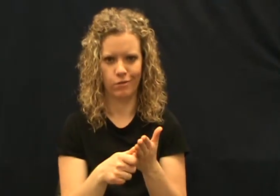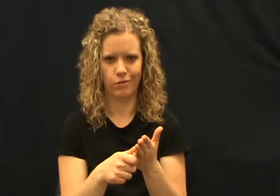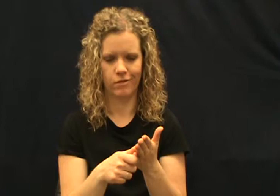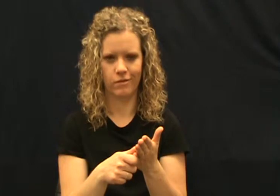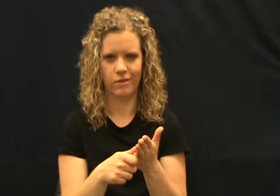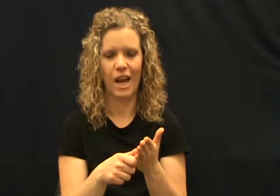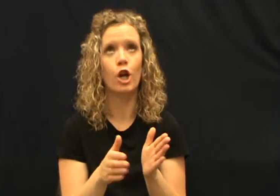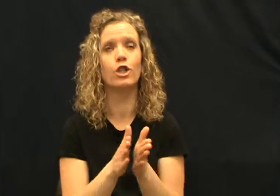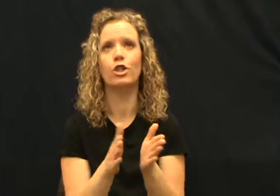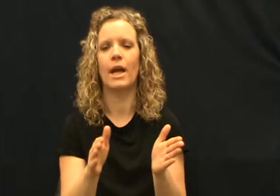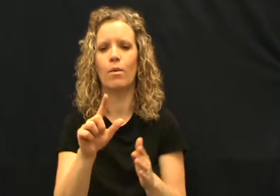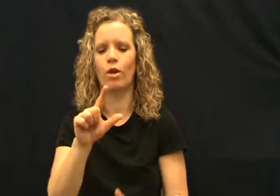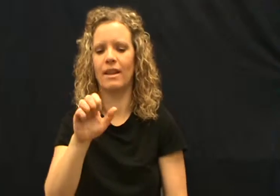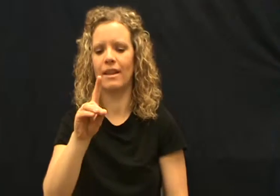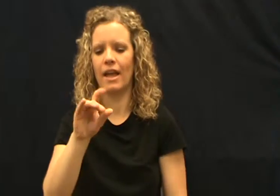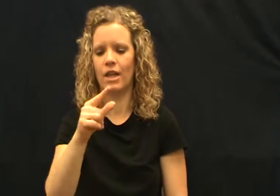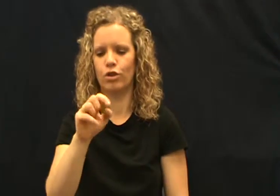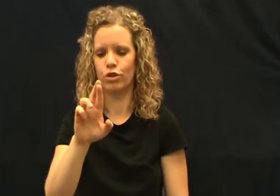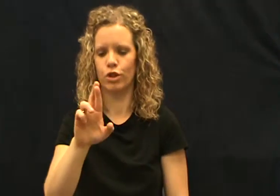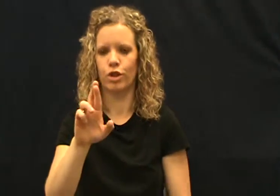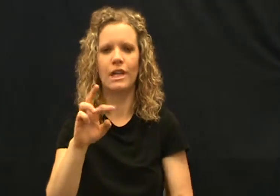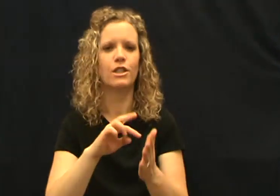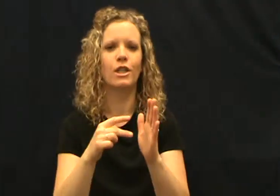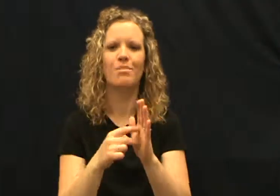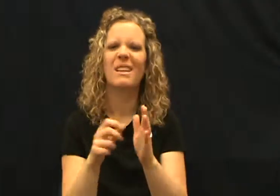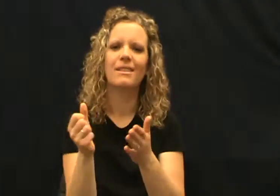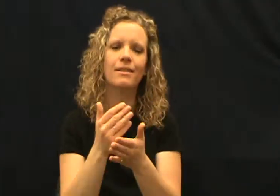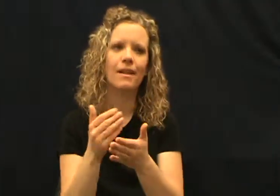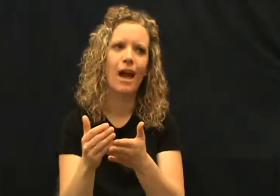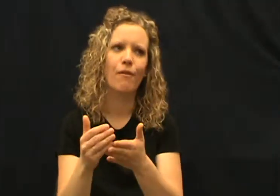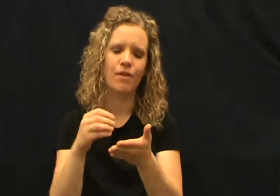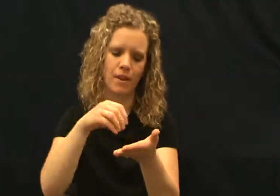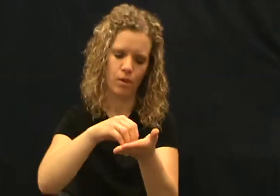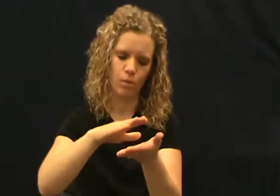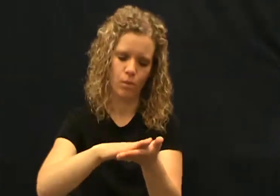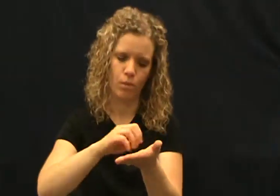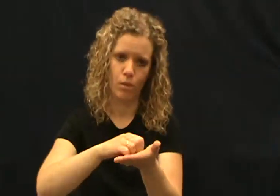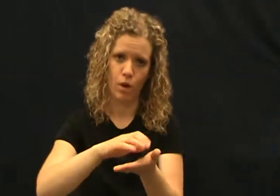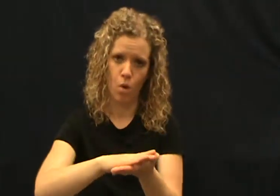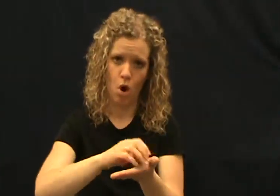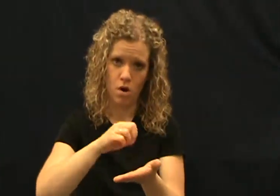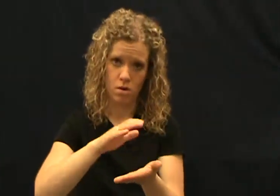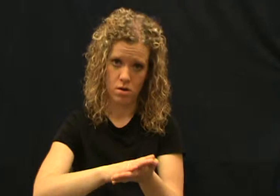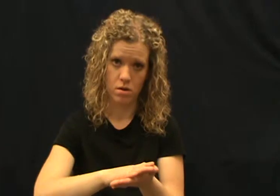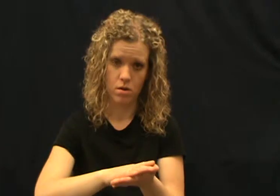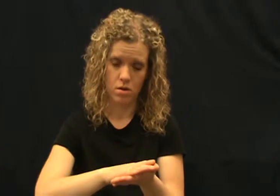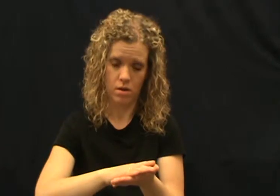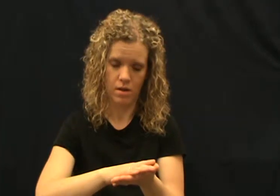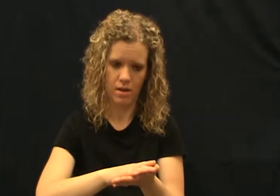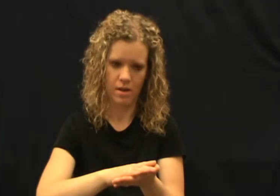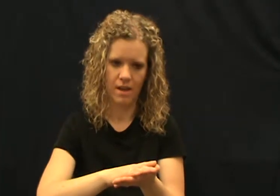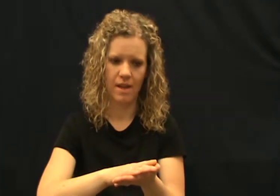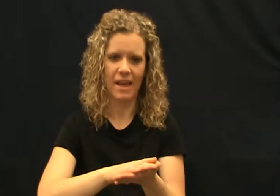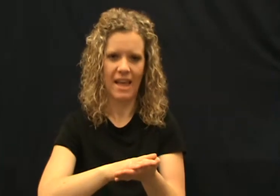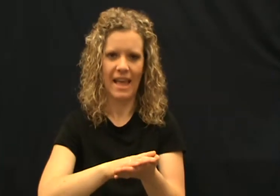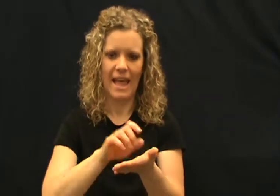each account, and everything that gets recorded in each account is put into that general ledger, where we